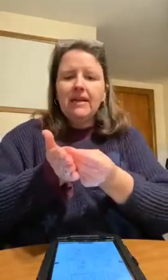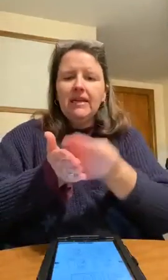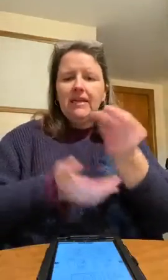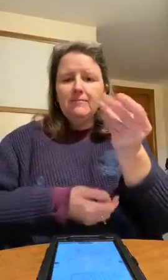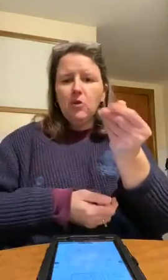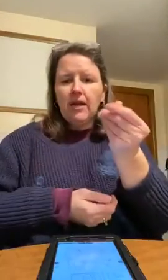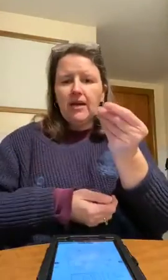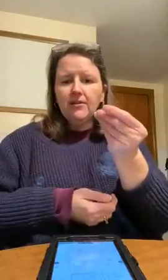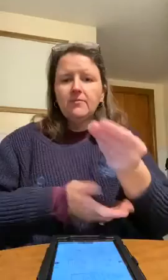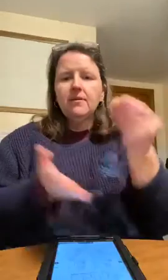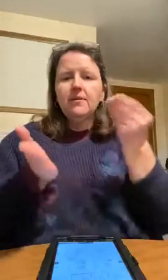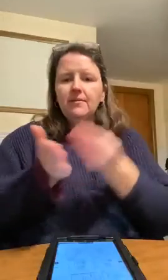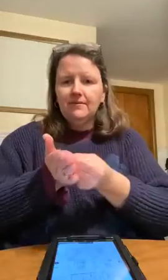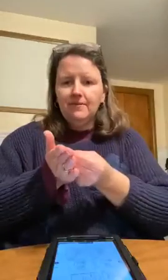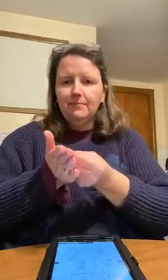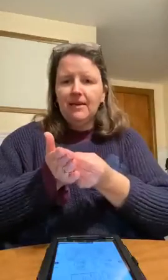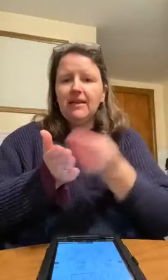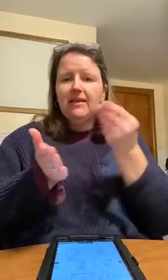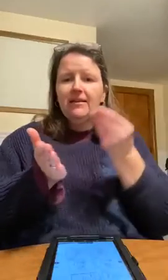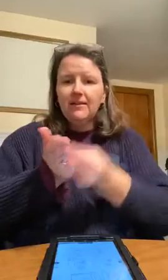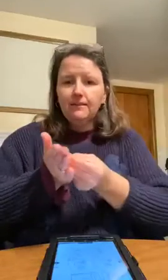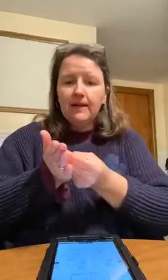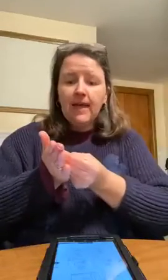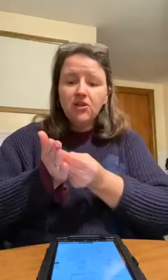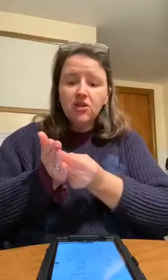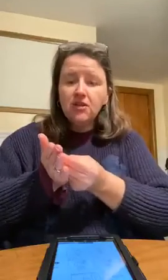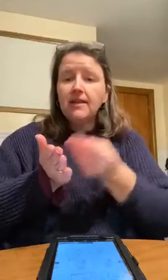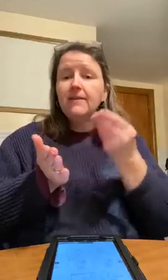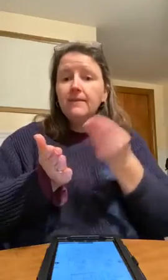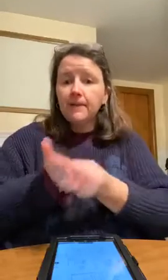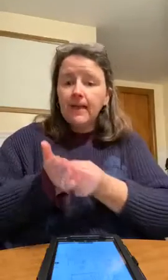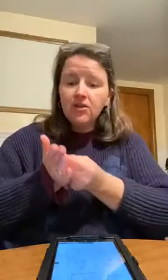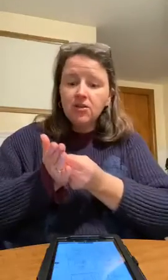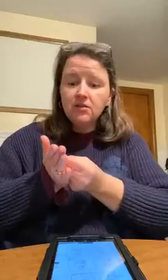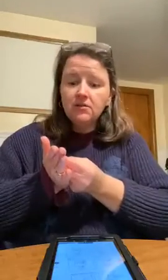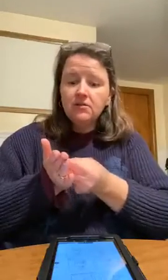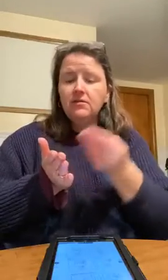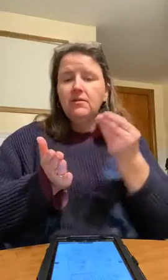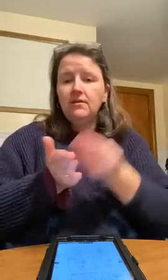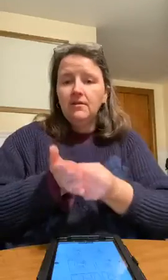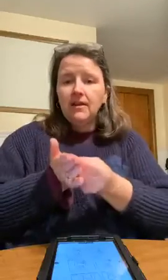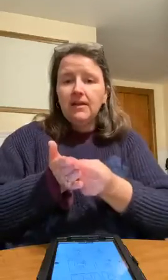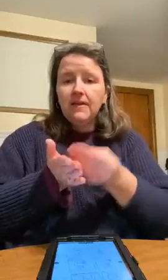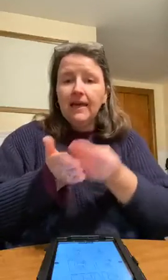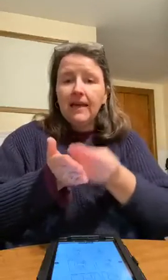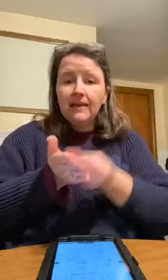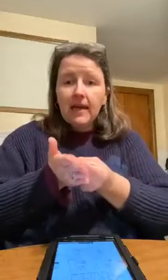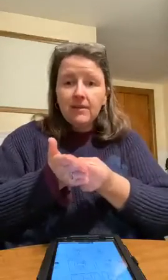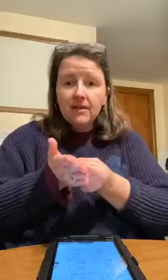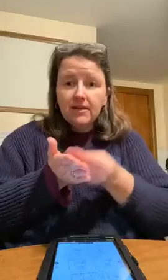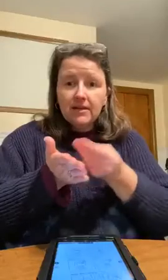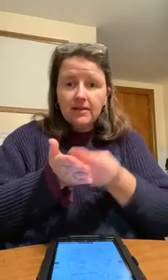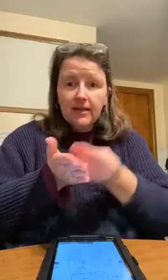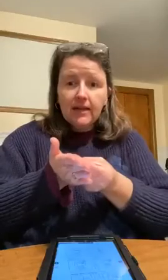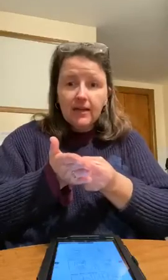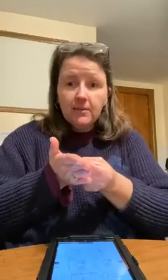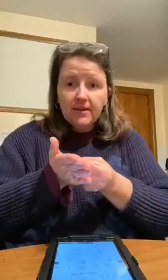Money, mula, money, financial, anything financial, anything economics.